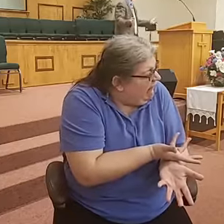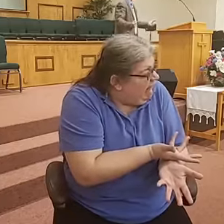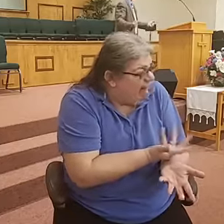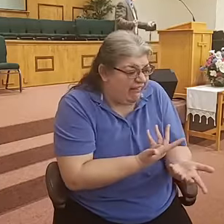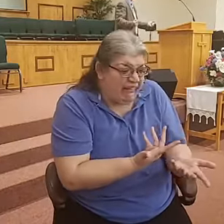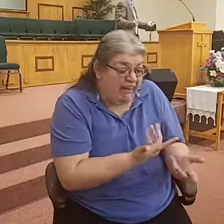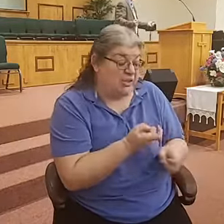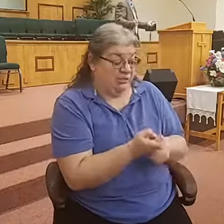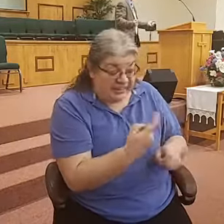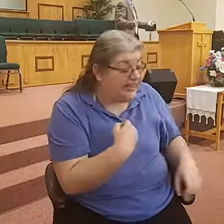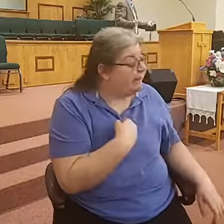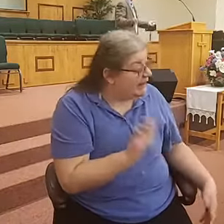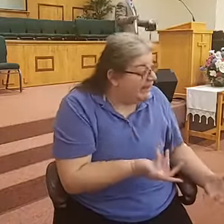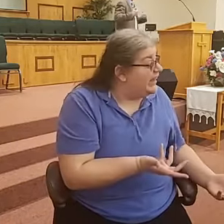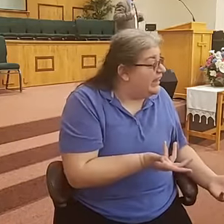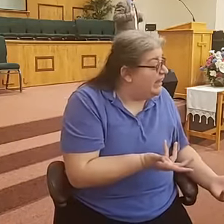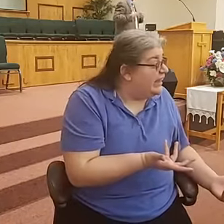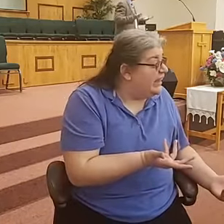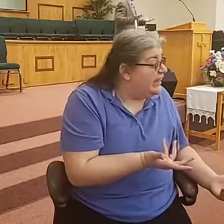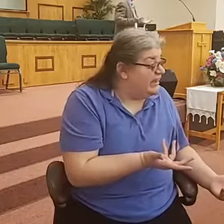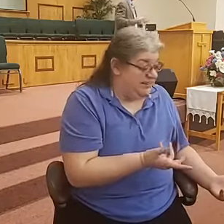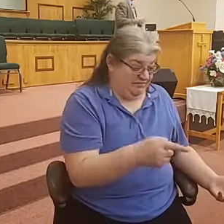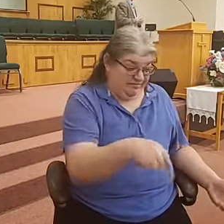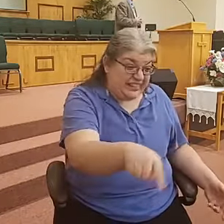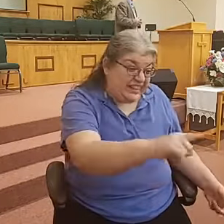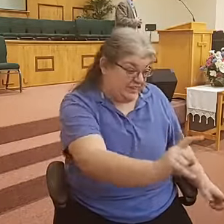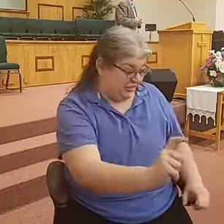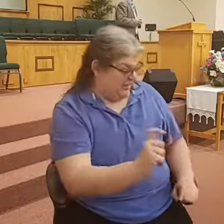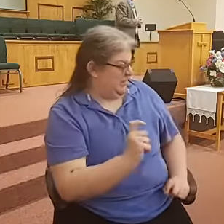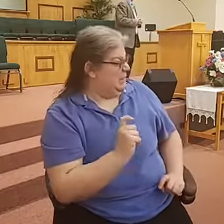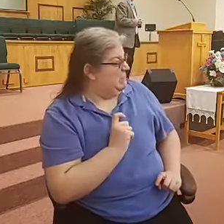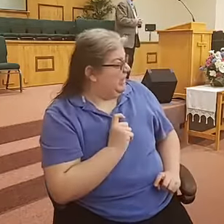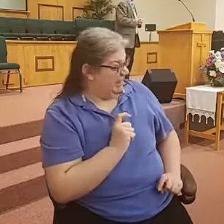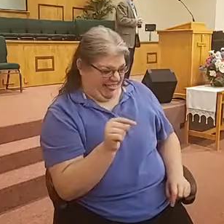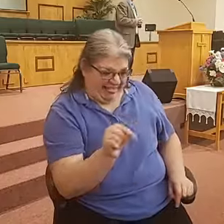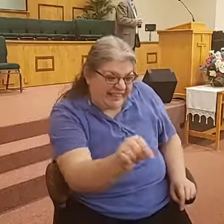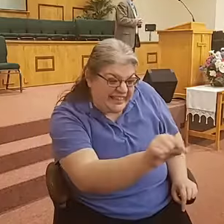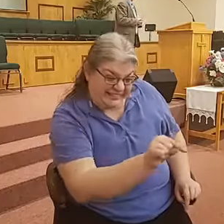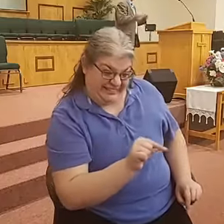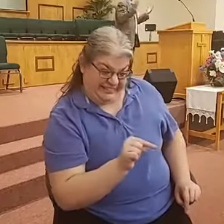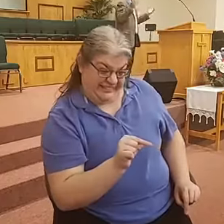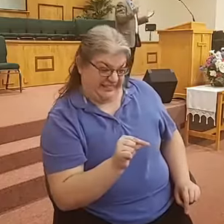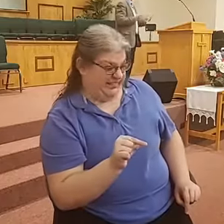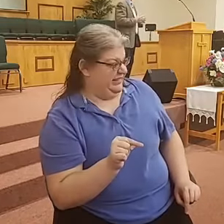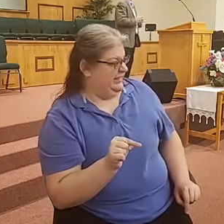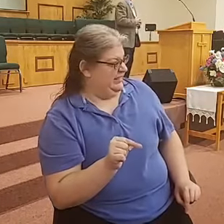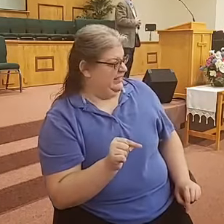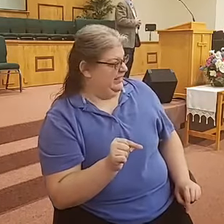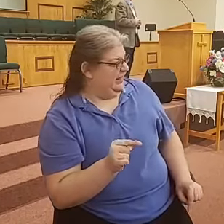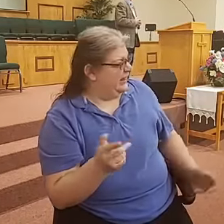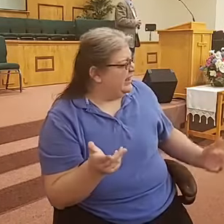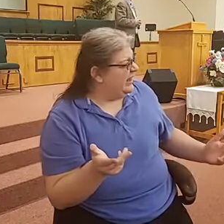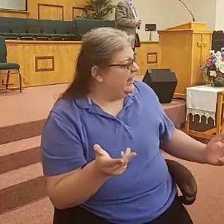you kidding me? You're giving these to me? He didn't get it.